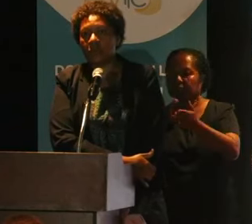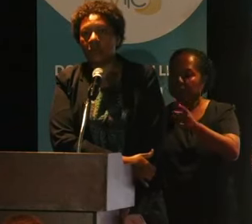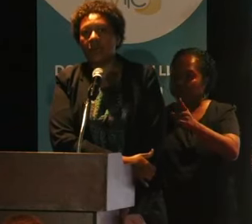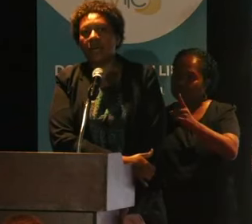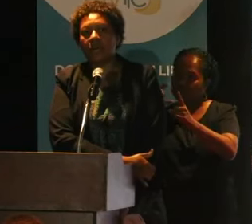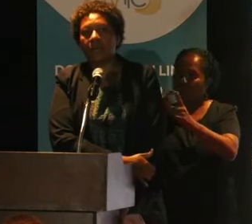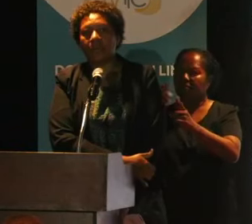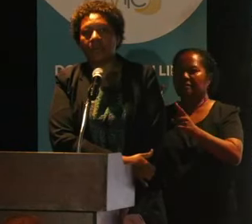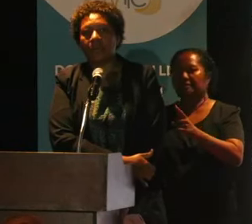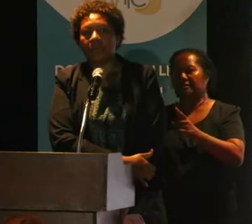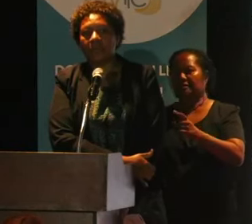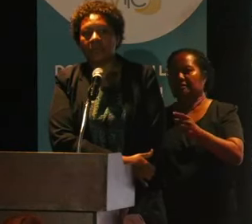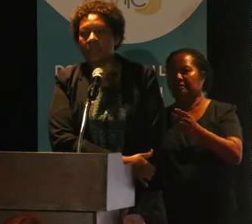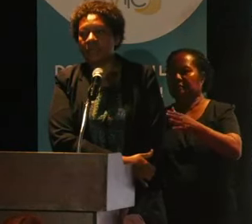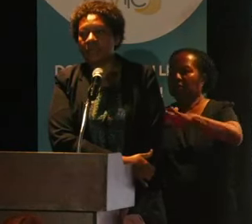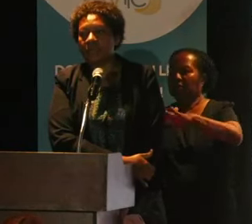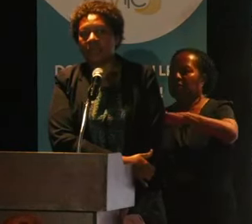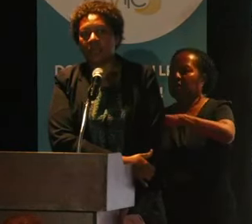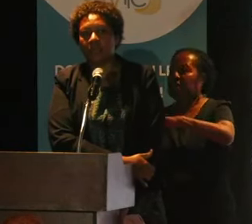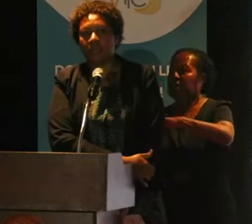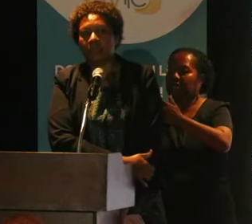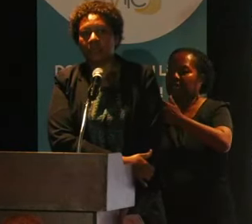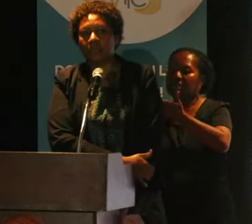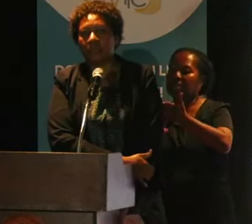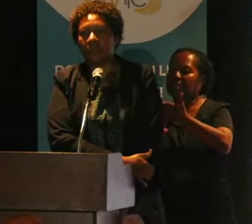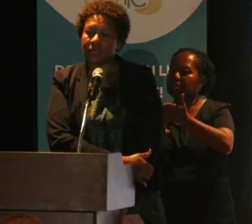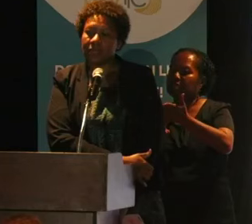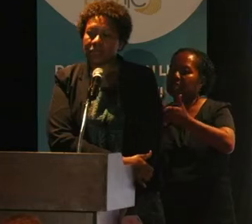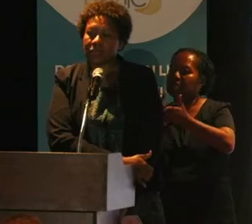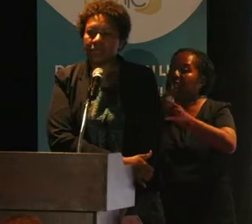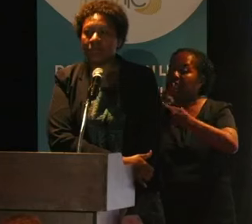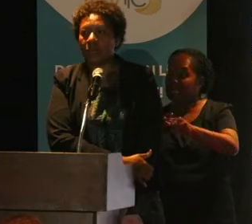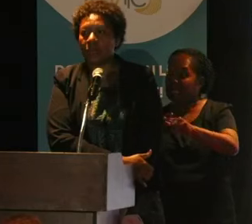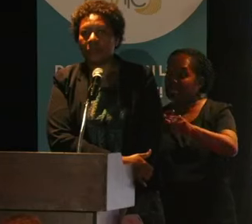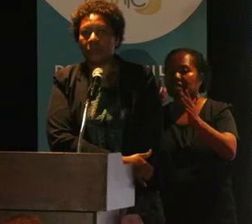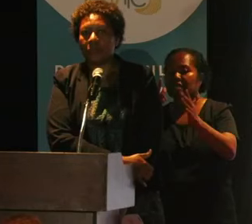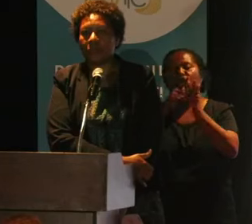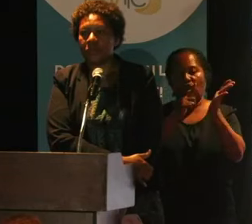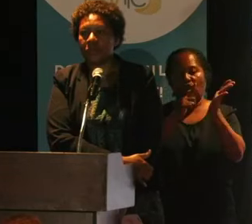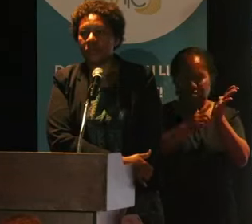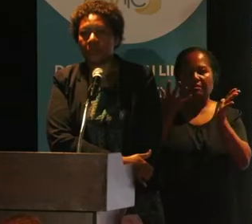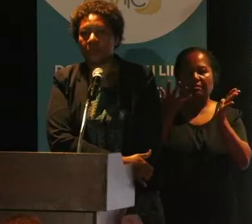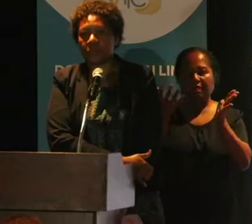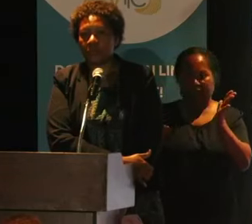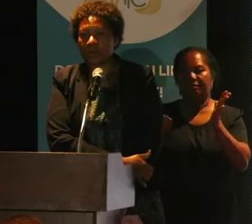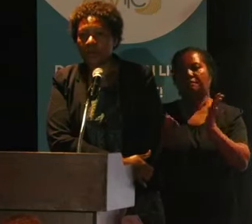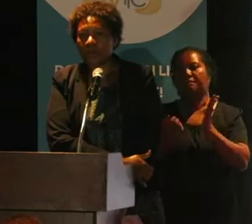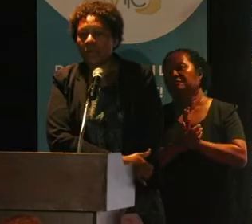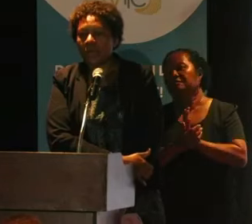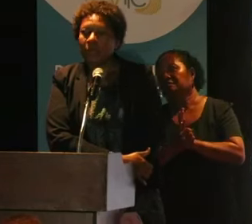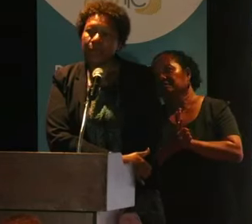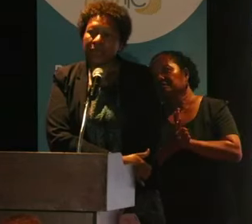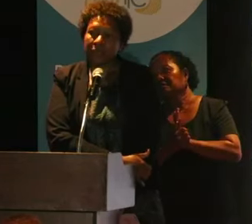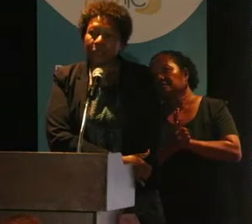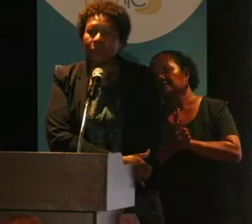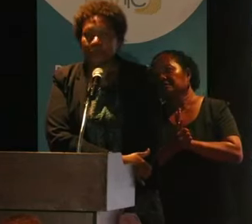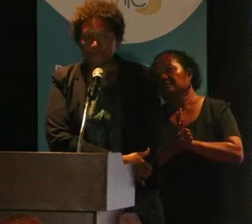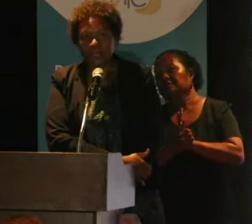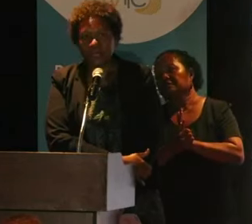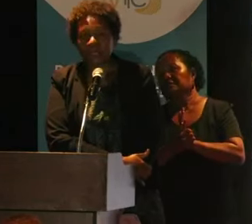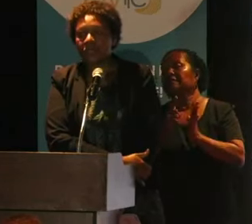law, and that sets our taxation and our, revenue generation process. So, by